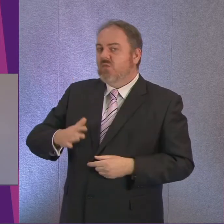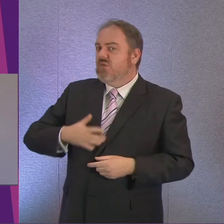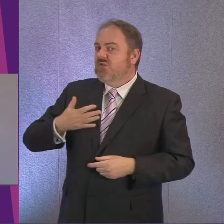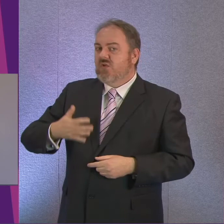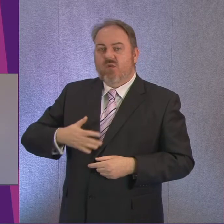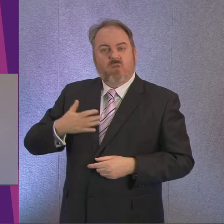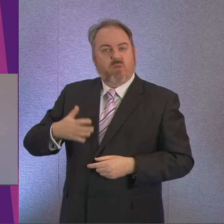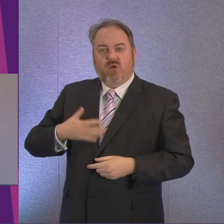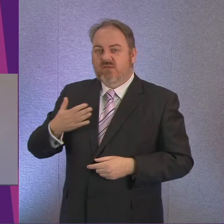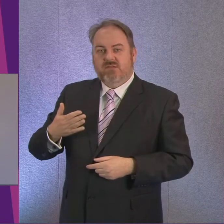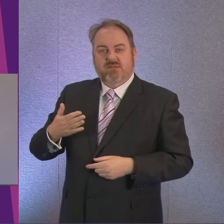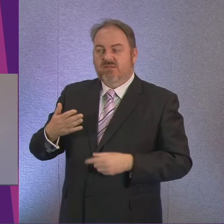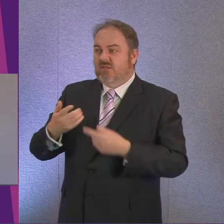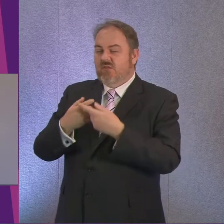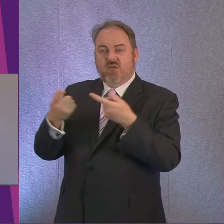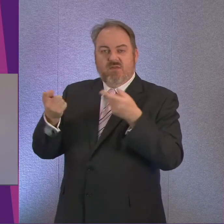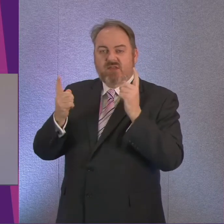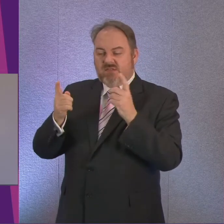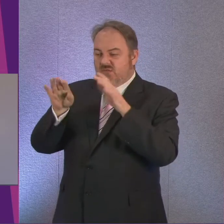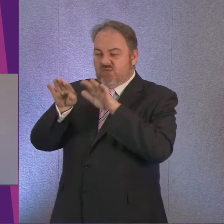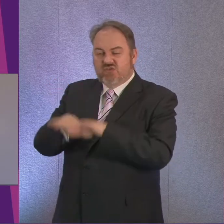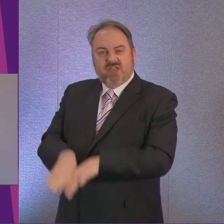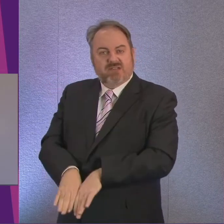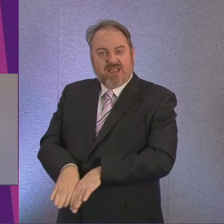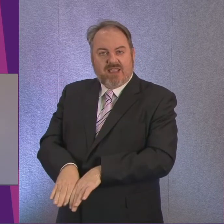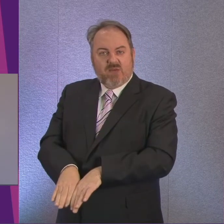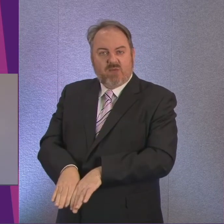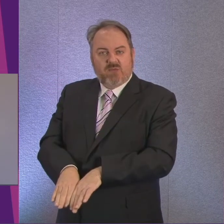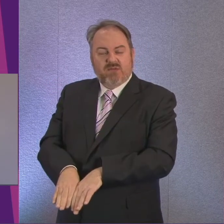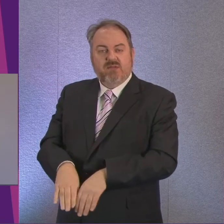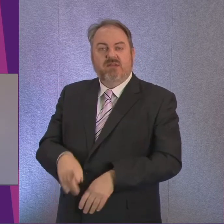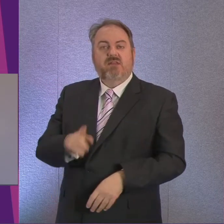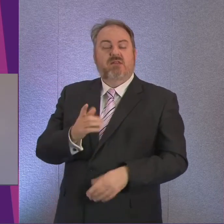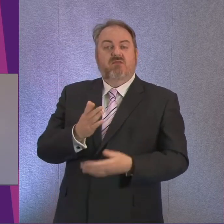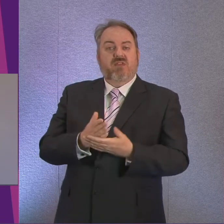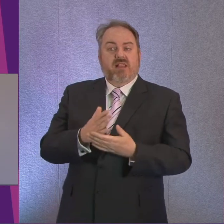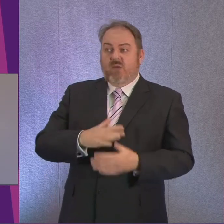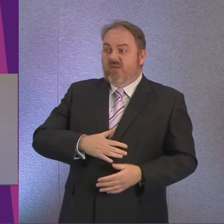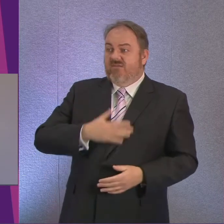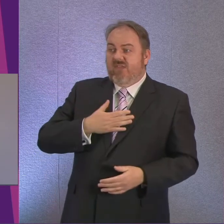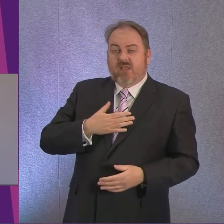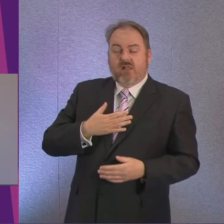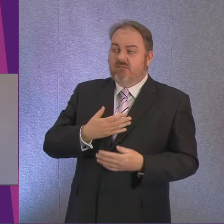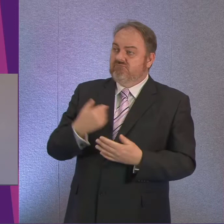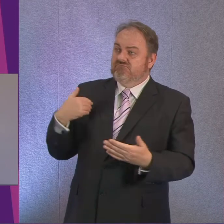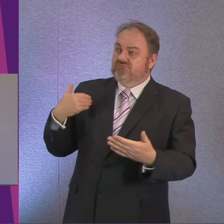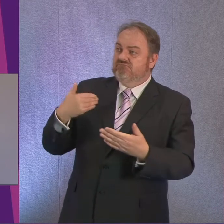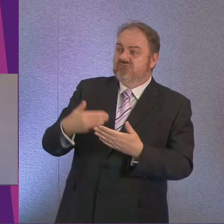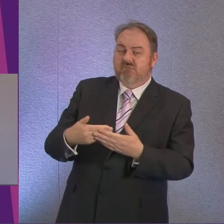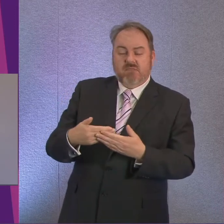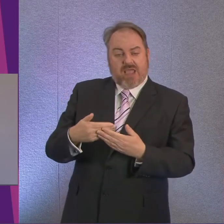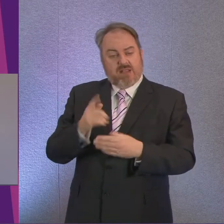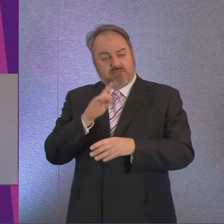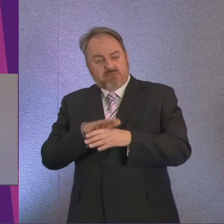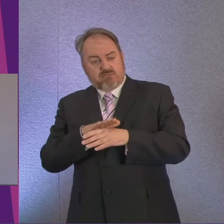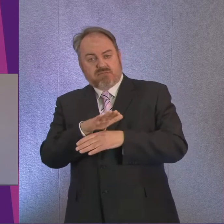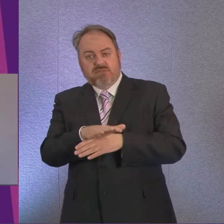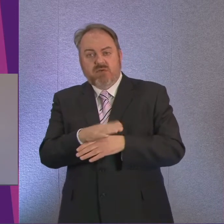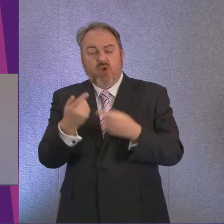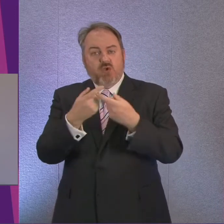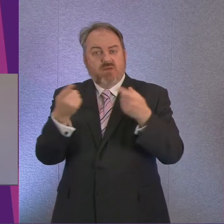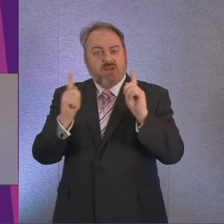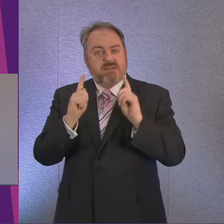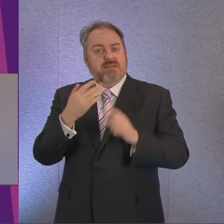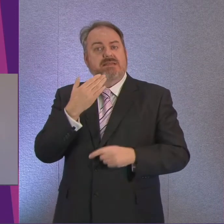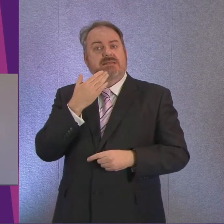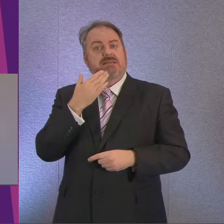potential scenario that you outline. There's no reason for thinking that is the case at the moment. What I'm hearing back from universities is they're being